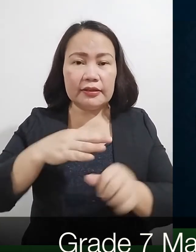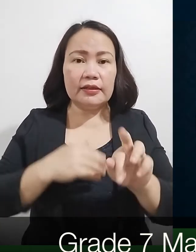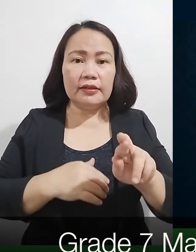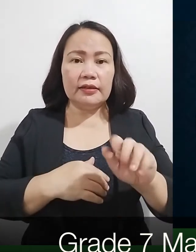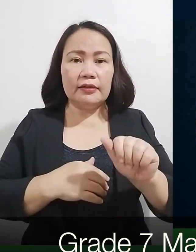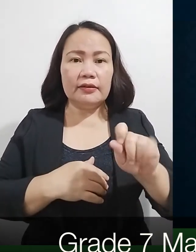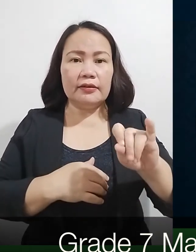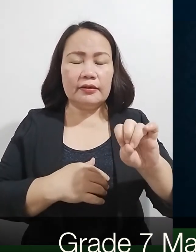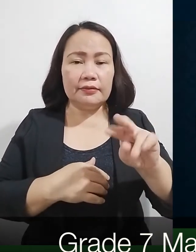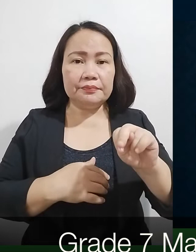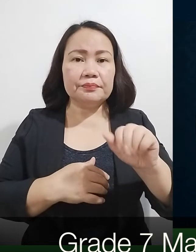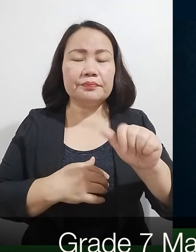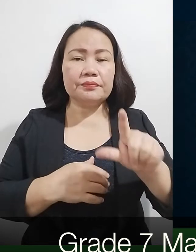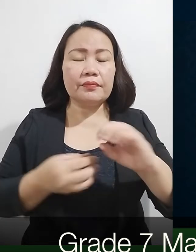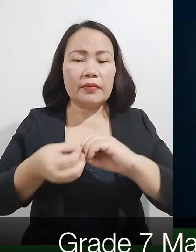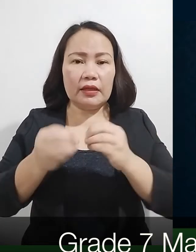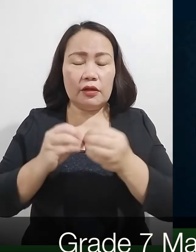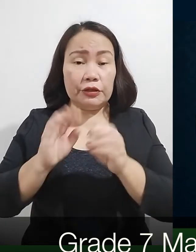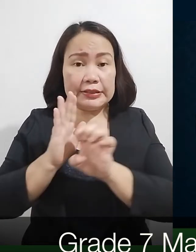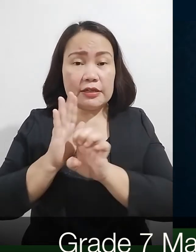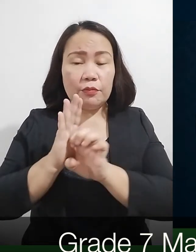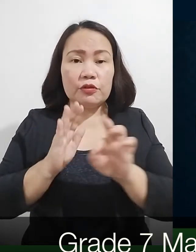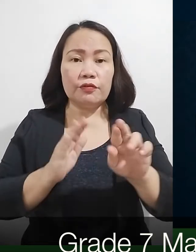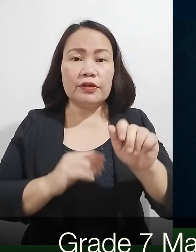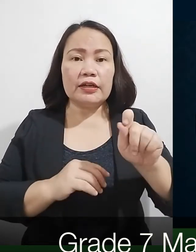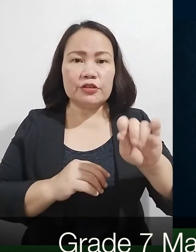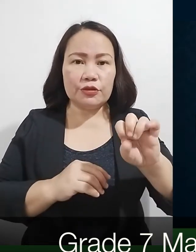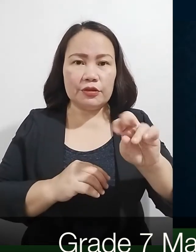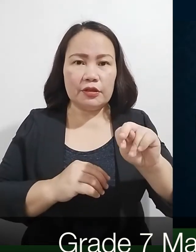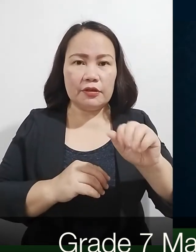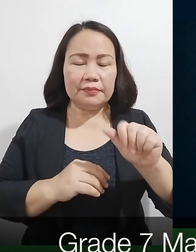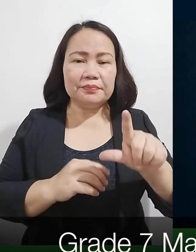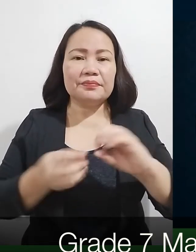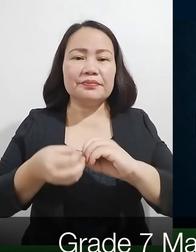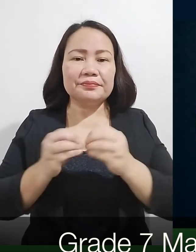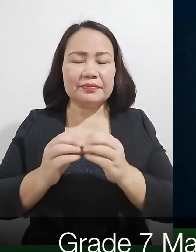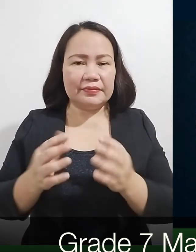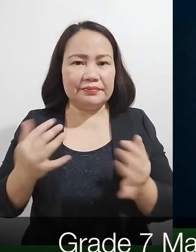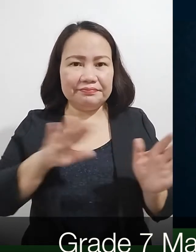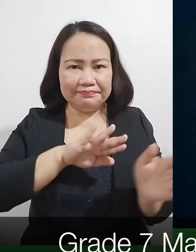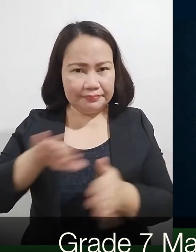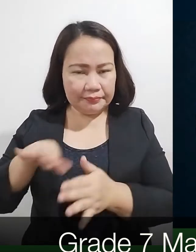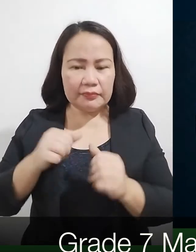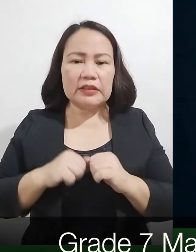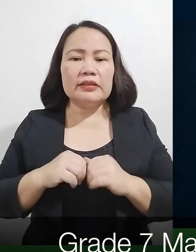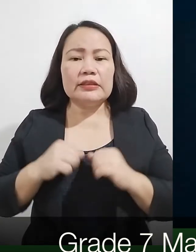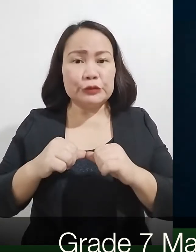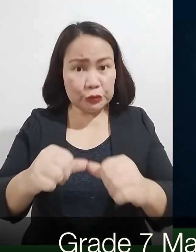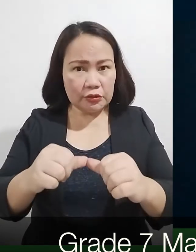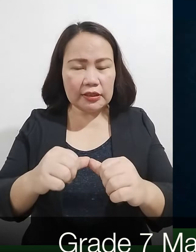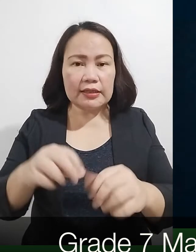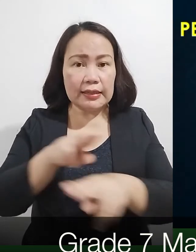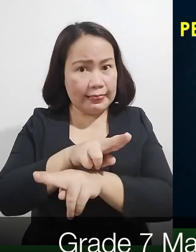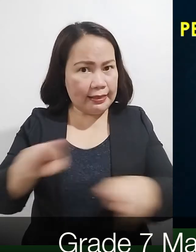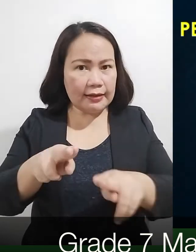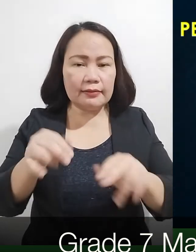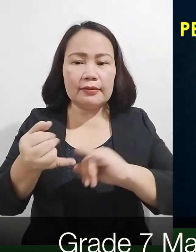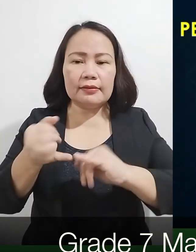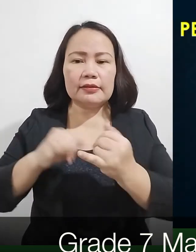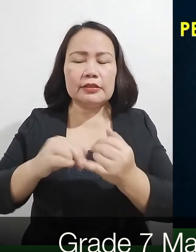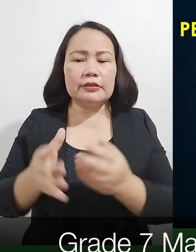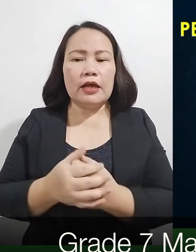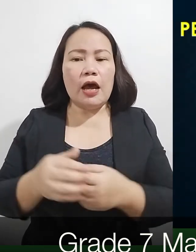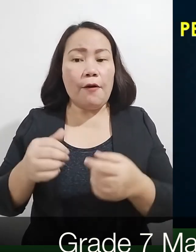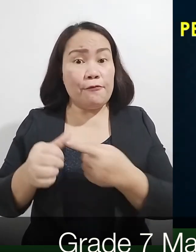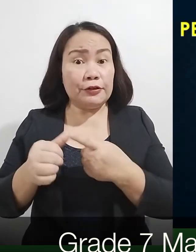under rational numbers or examples of rational numbers. Now, let's proceed to non-integers. Let's have